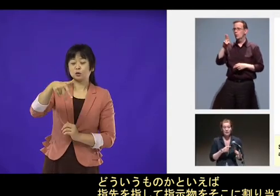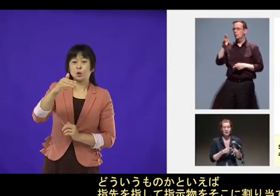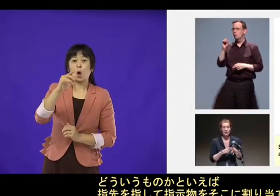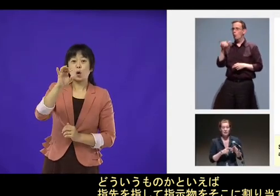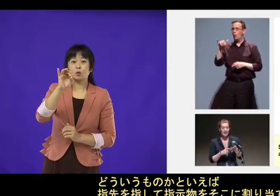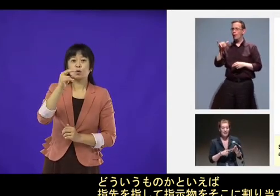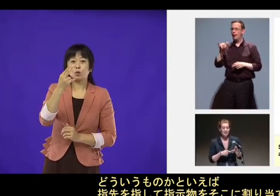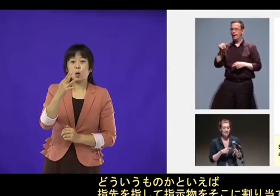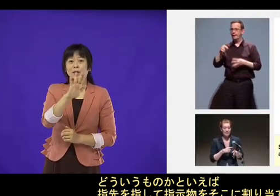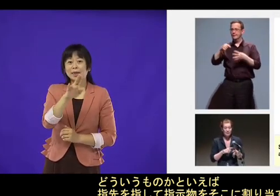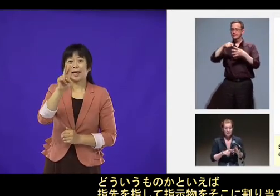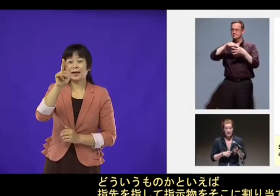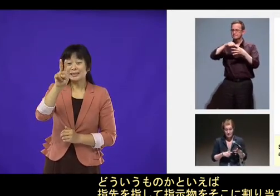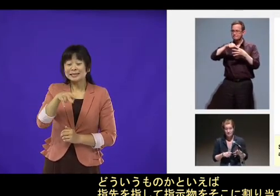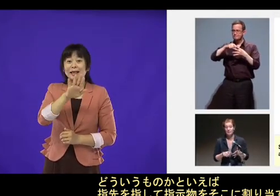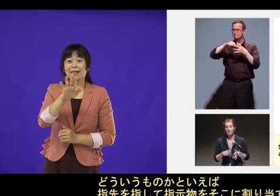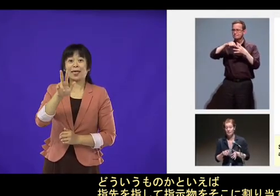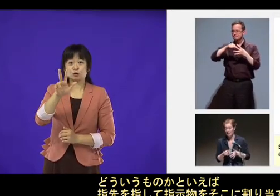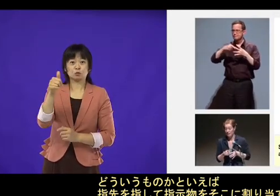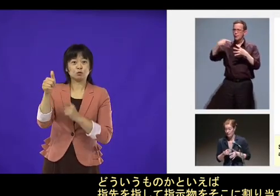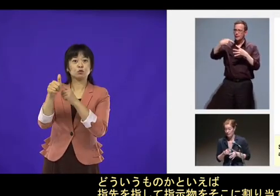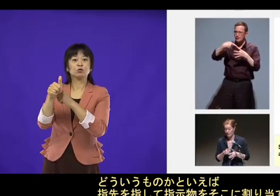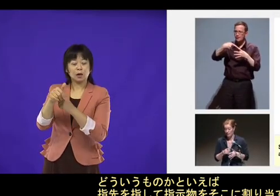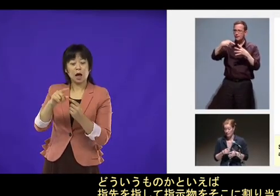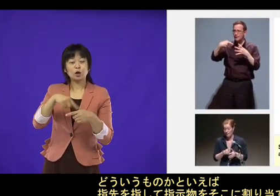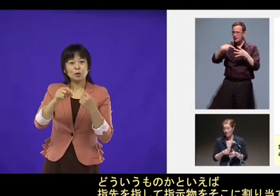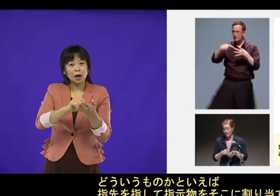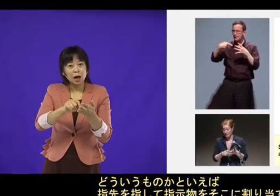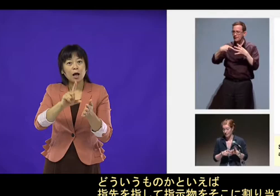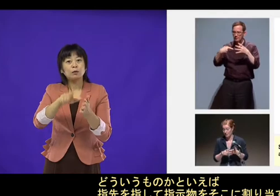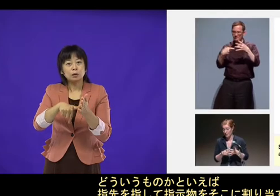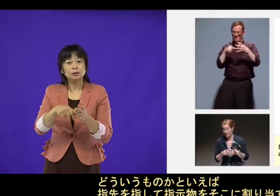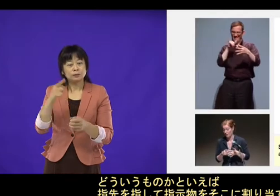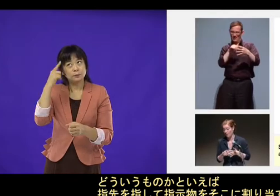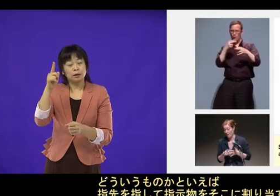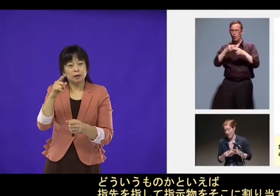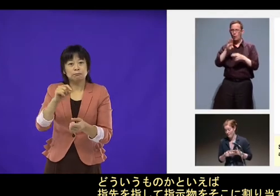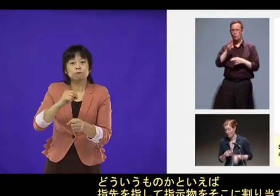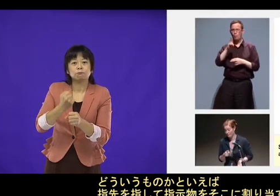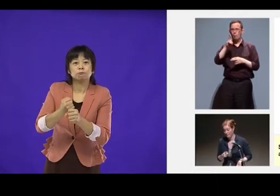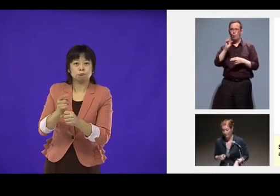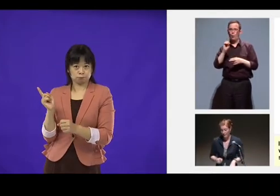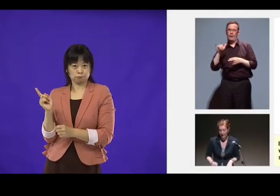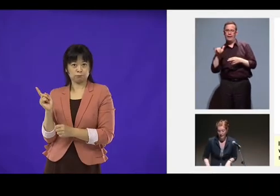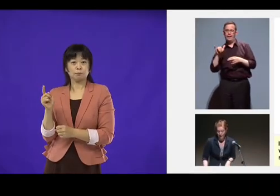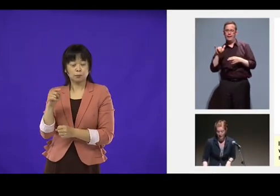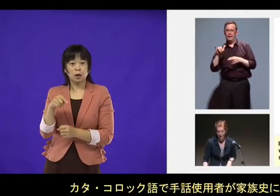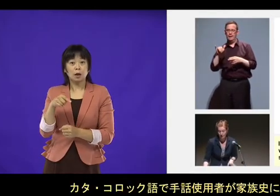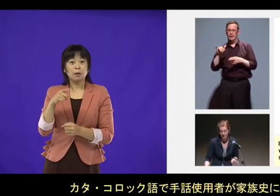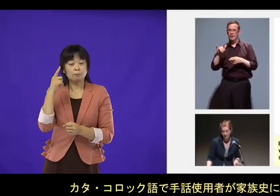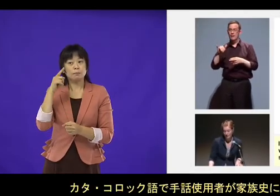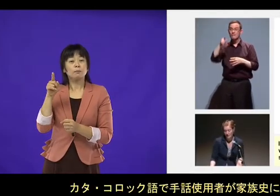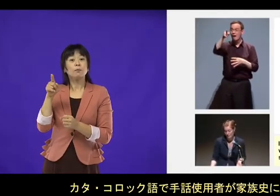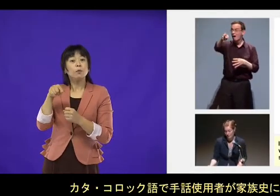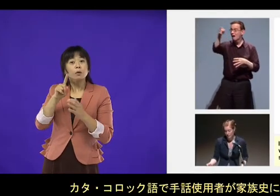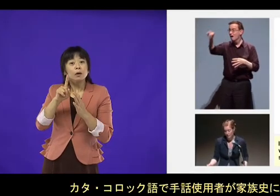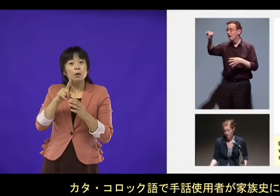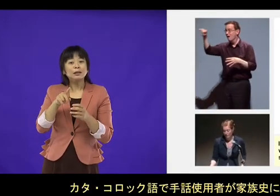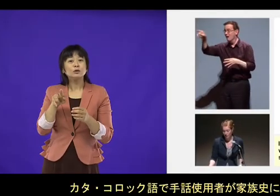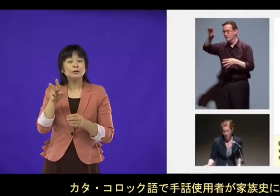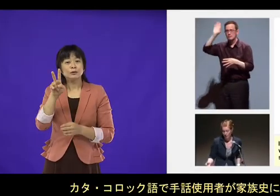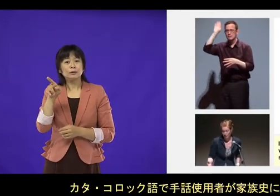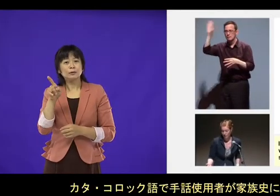fingertips on the hand and project reference on there. And I've got a video